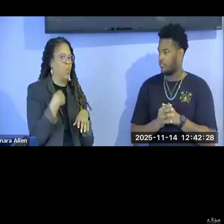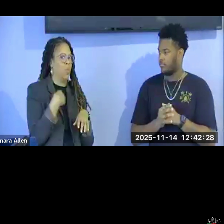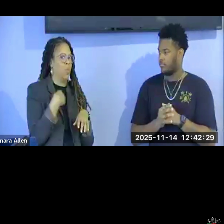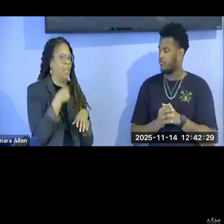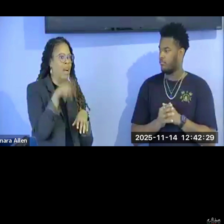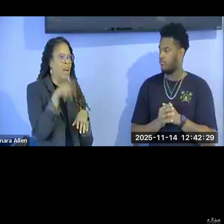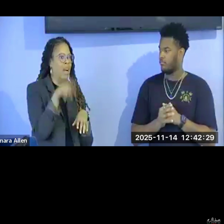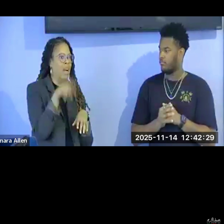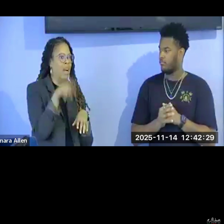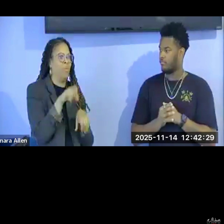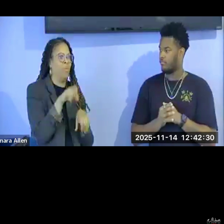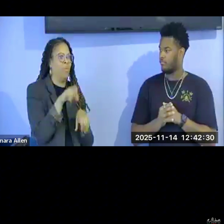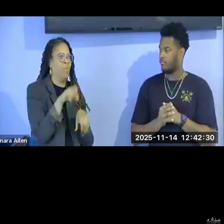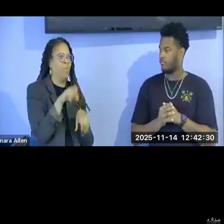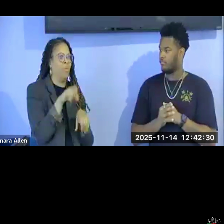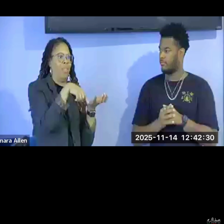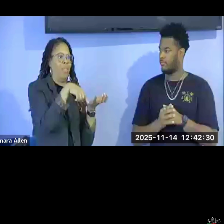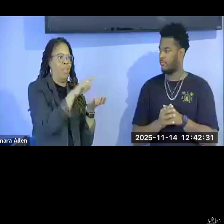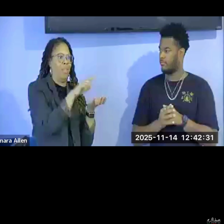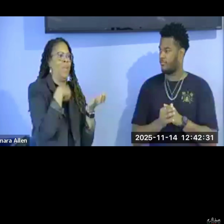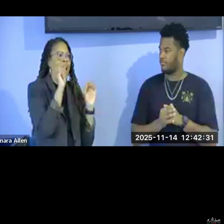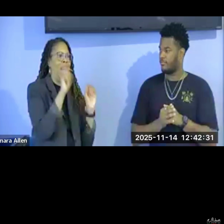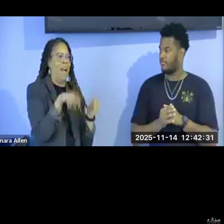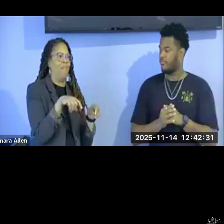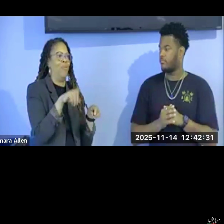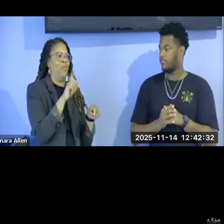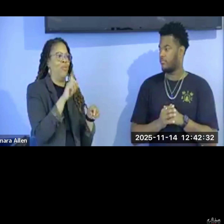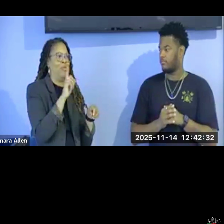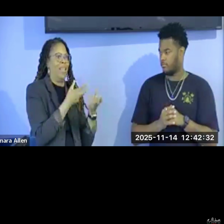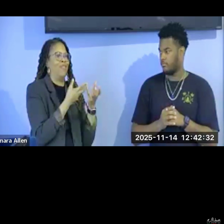And I think it's evident that we have to work